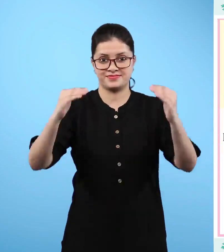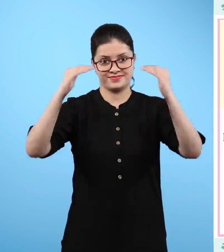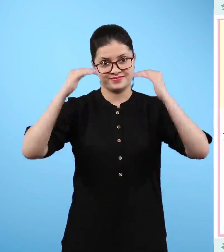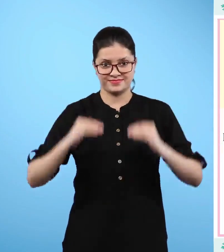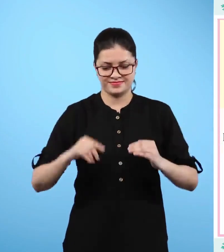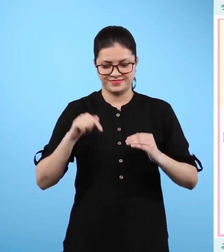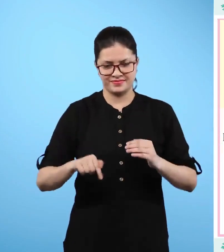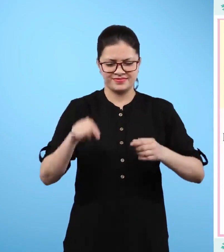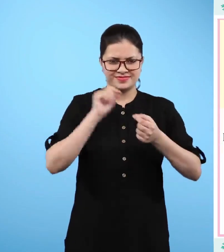from the front,